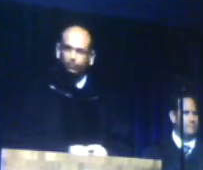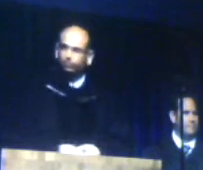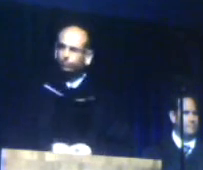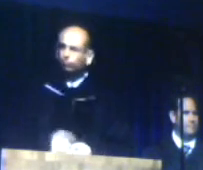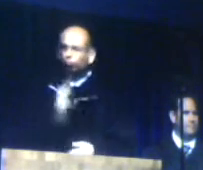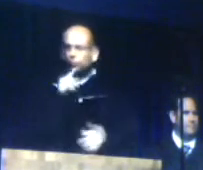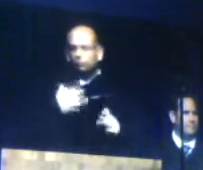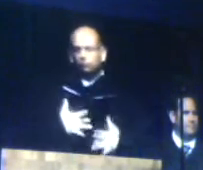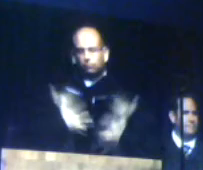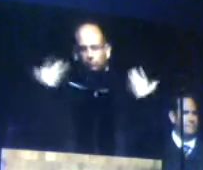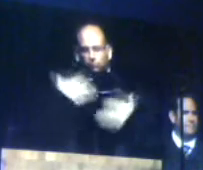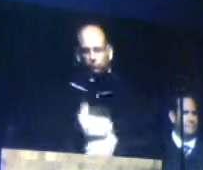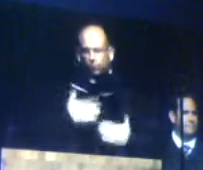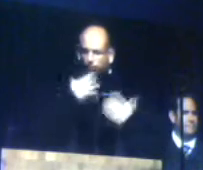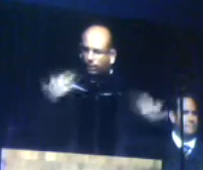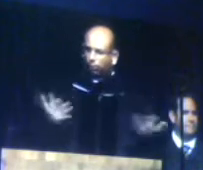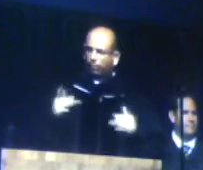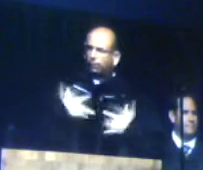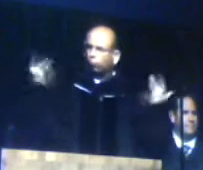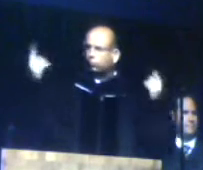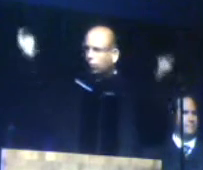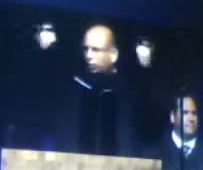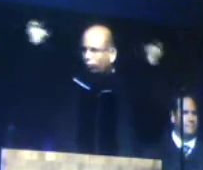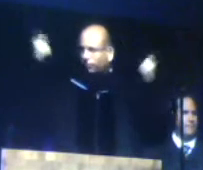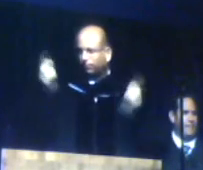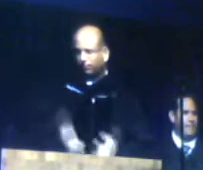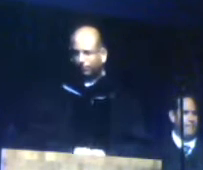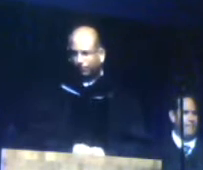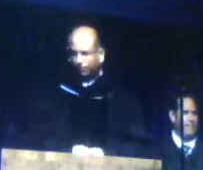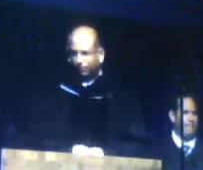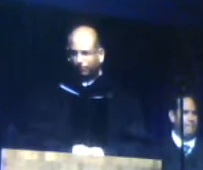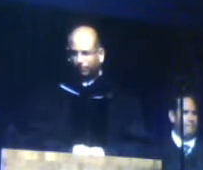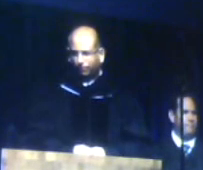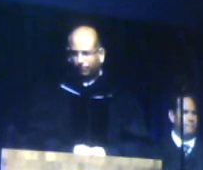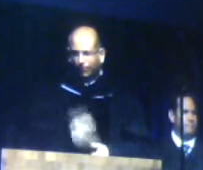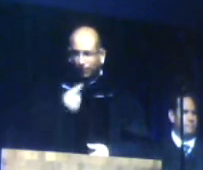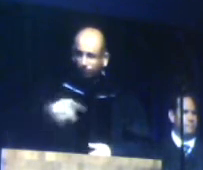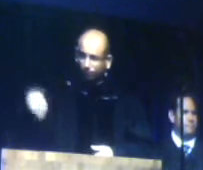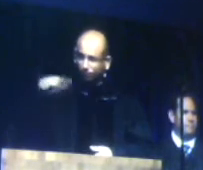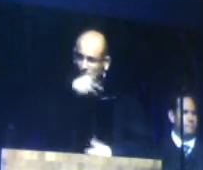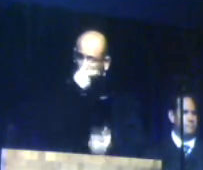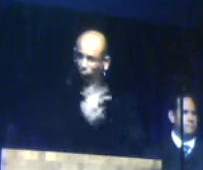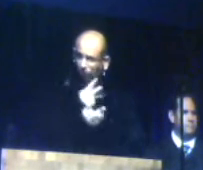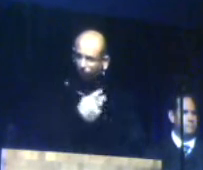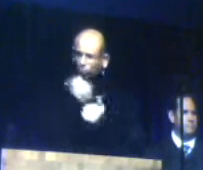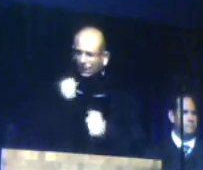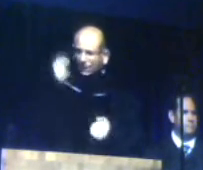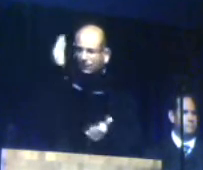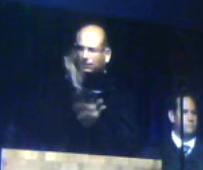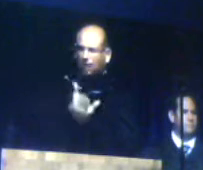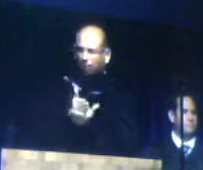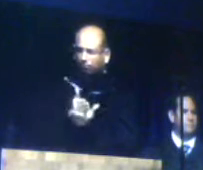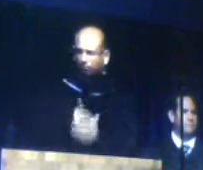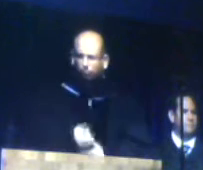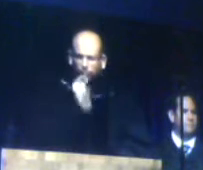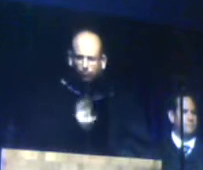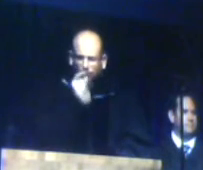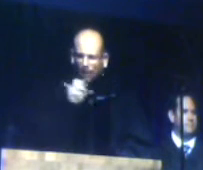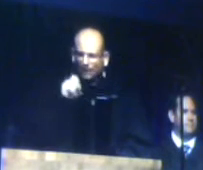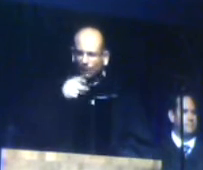friends. I'm really excited to be able to celebrate here with you today. Graduates, today is the day